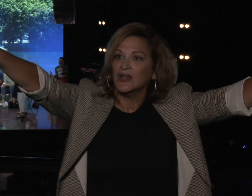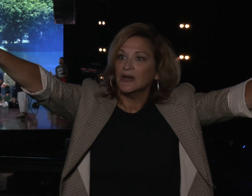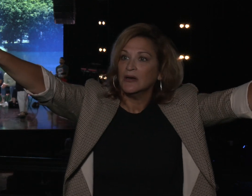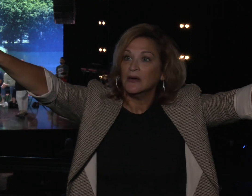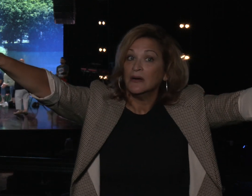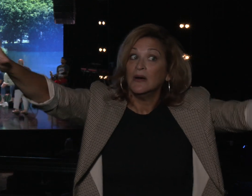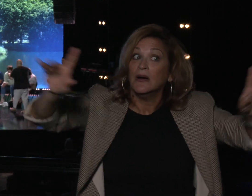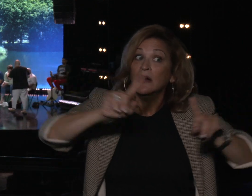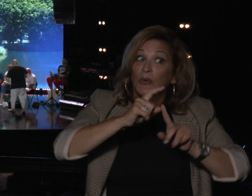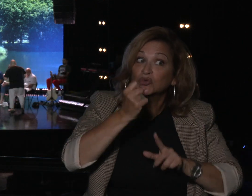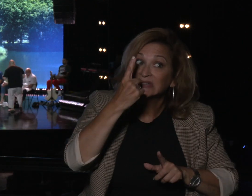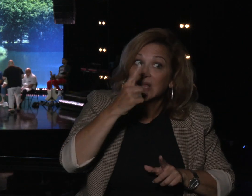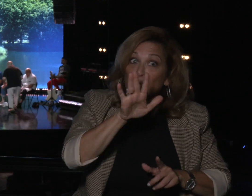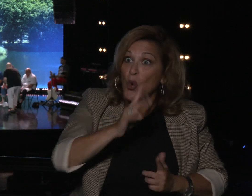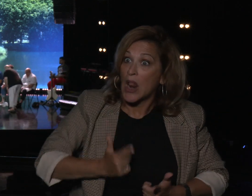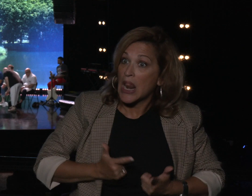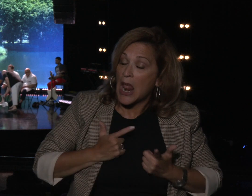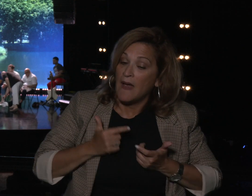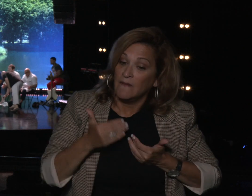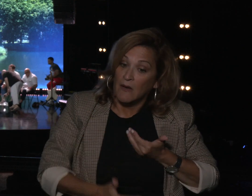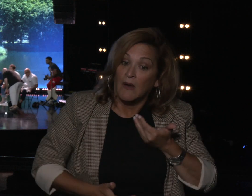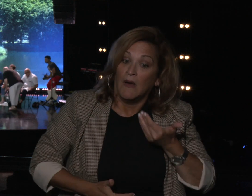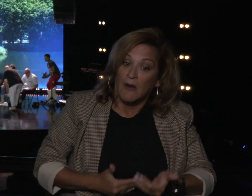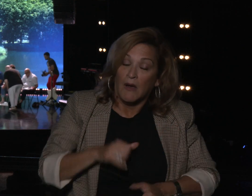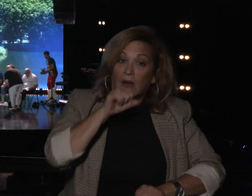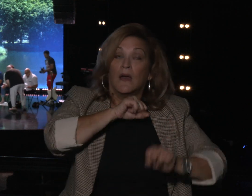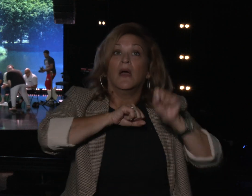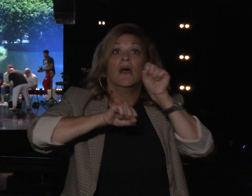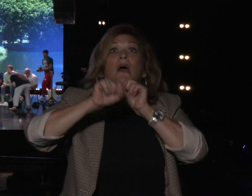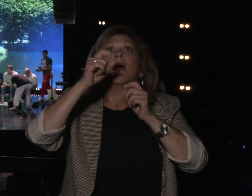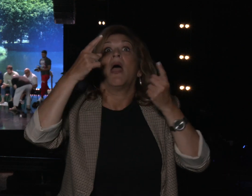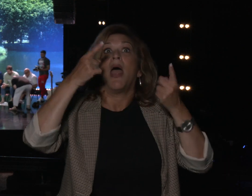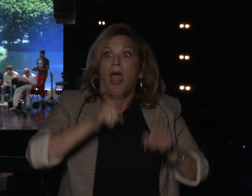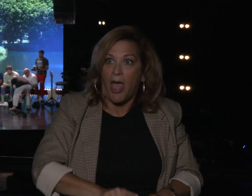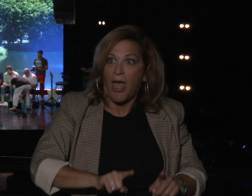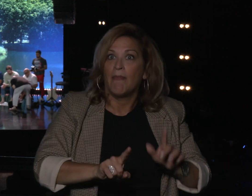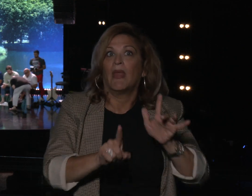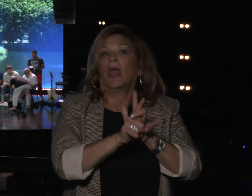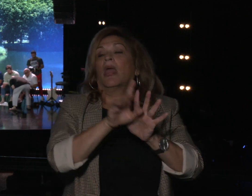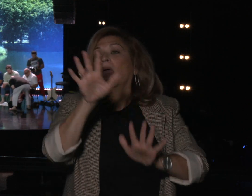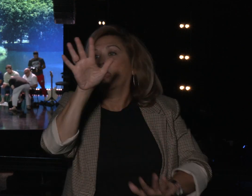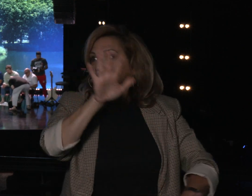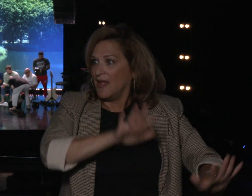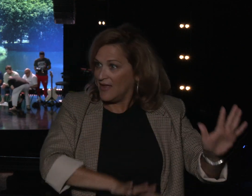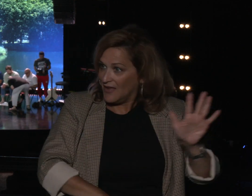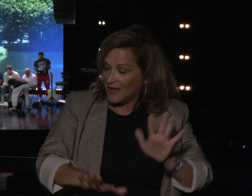But as we walk through life, we go through things. As we walk through life, we